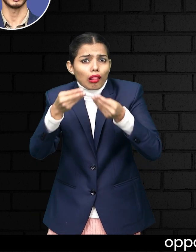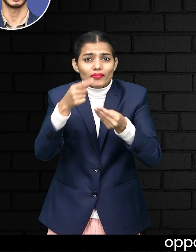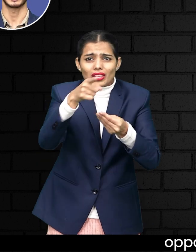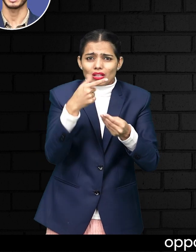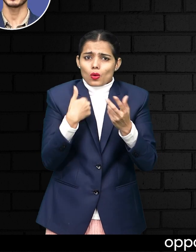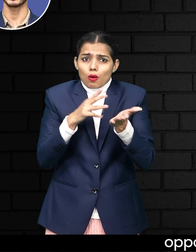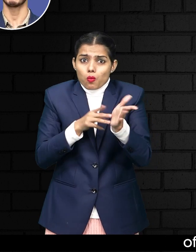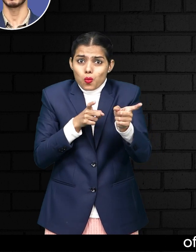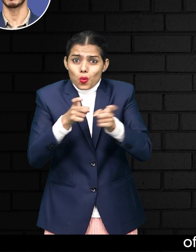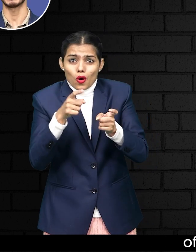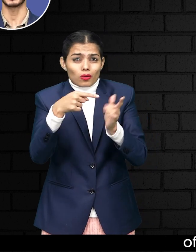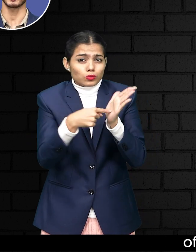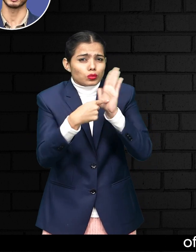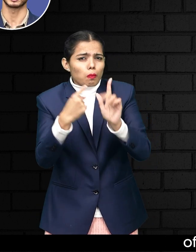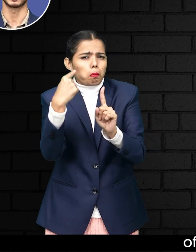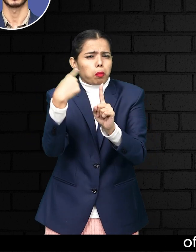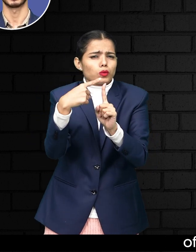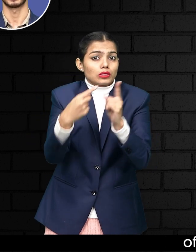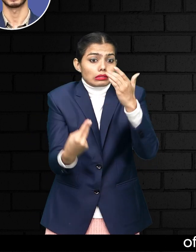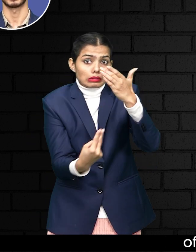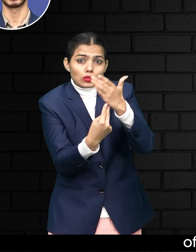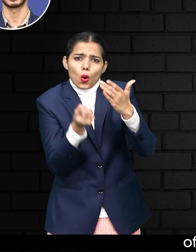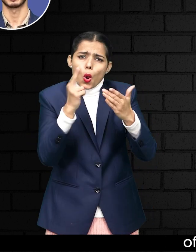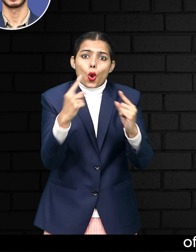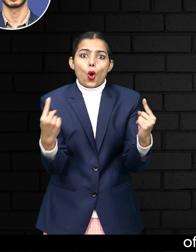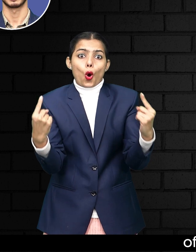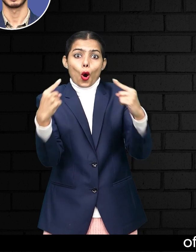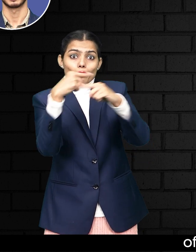opposite to the direction of flow of electrons.